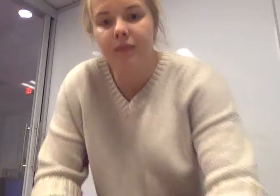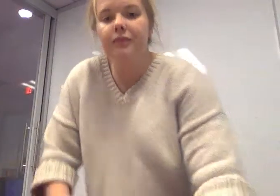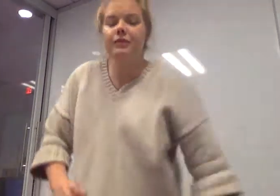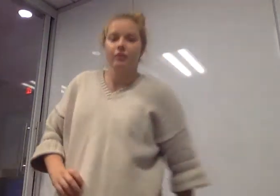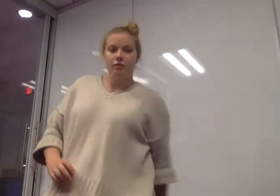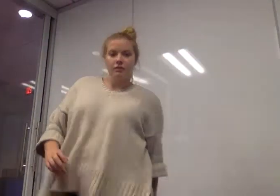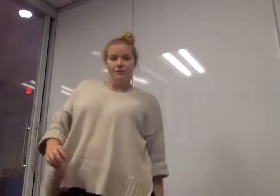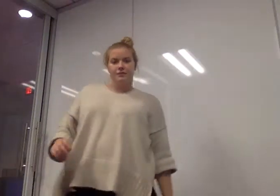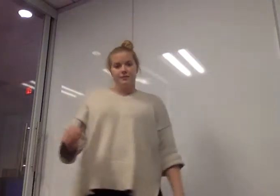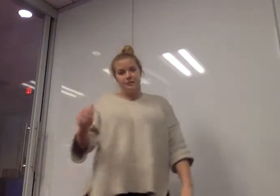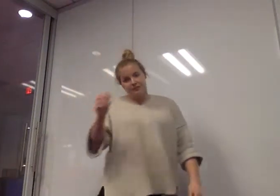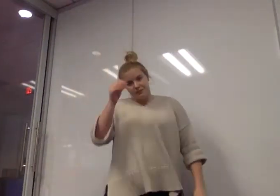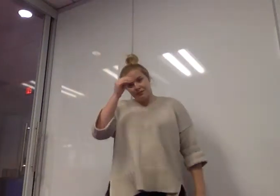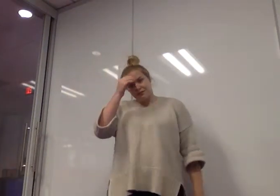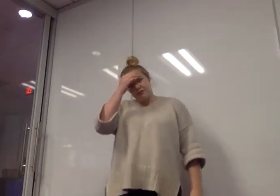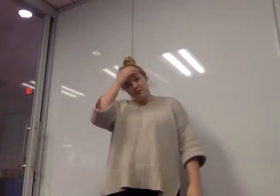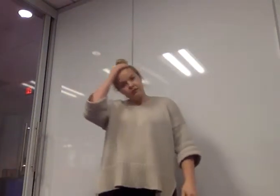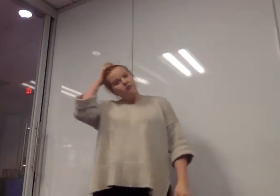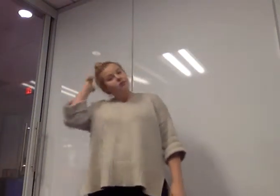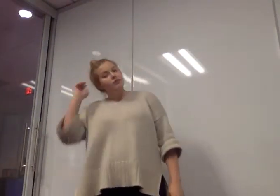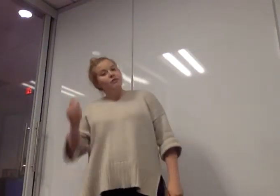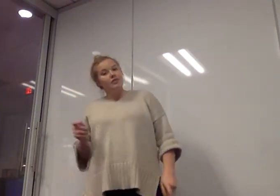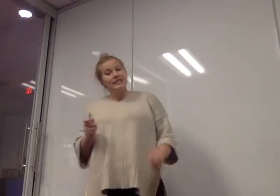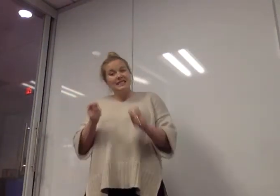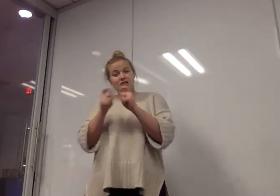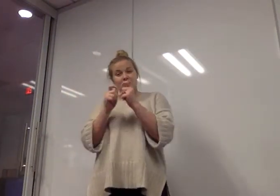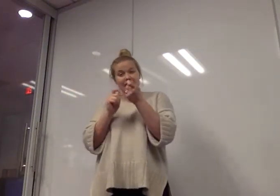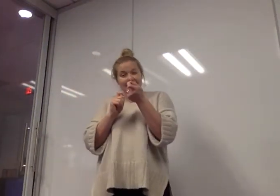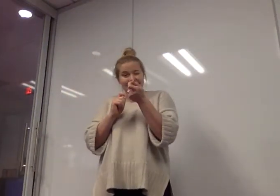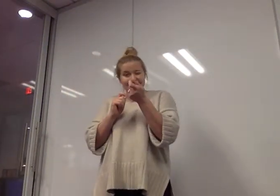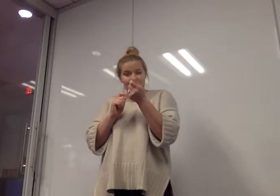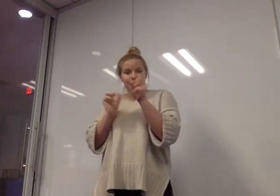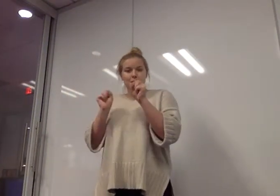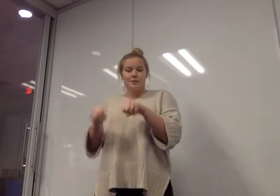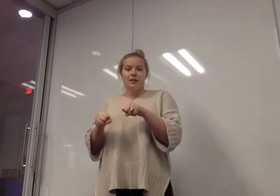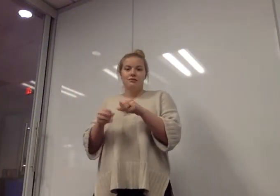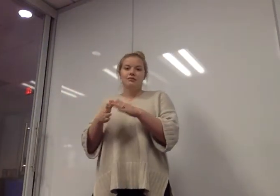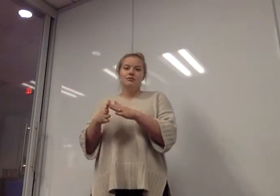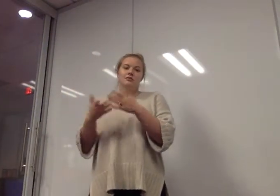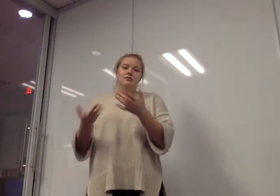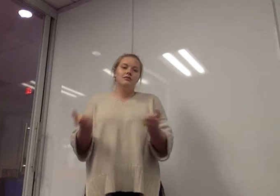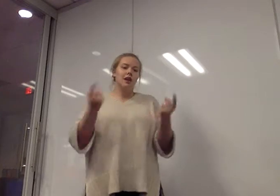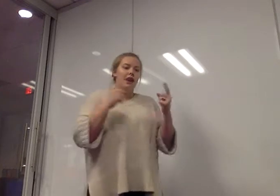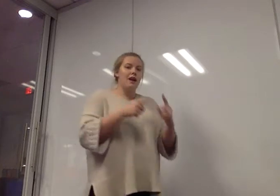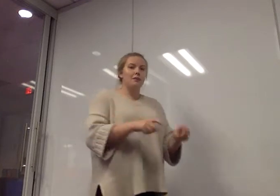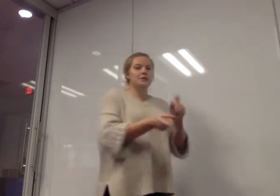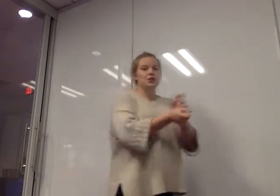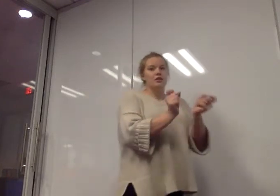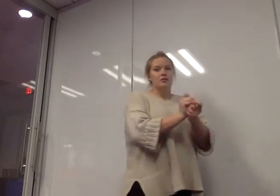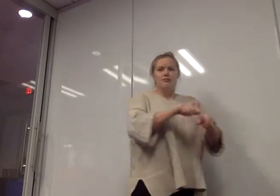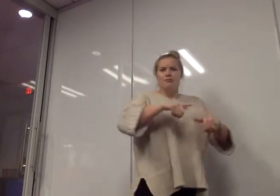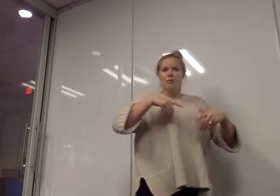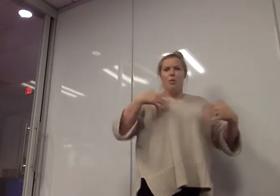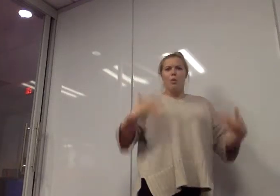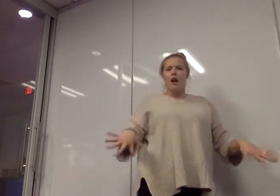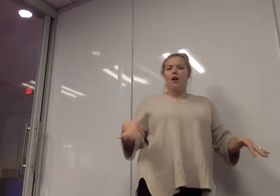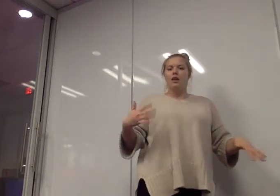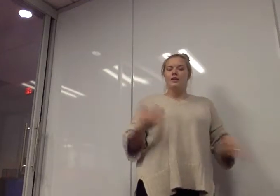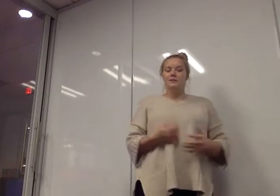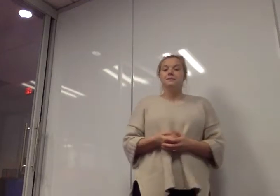is this. Tiny tweaks can lead to big changes. So this is 2